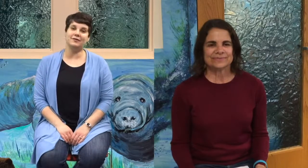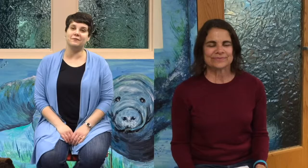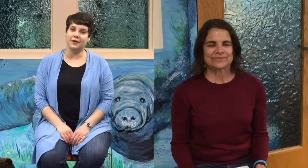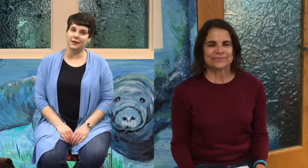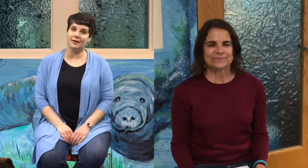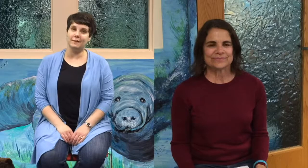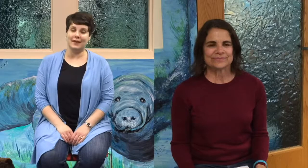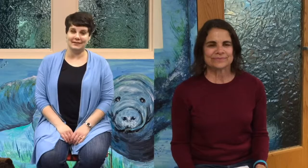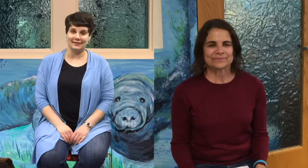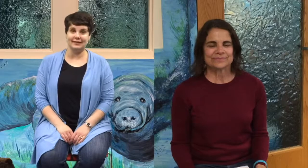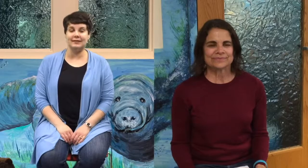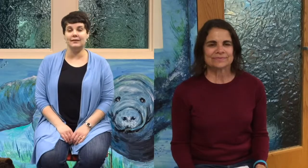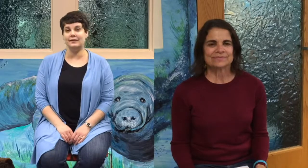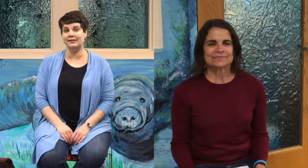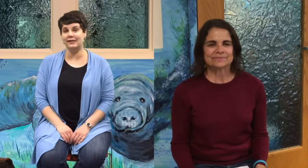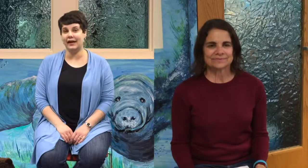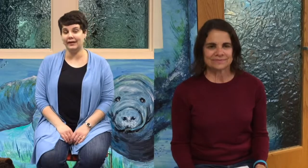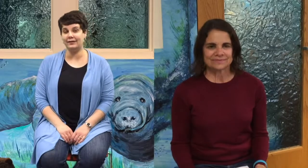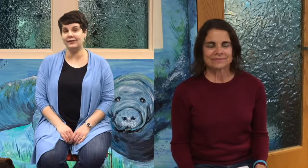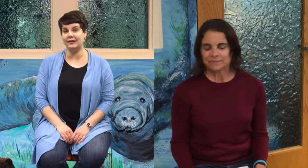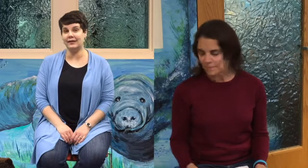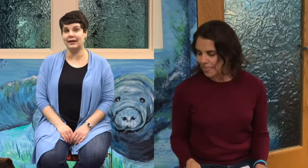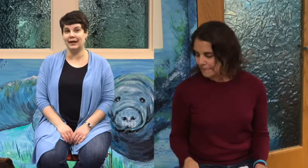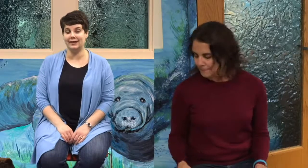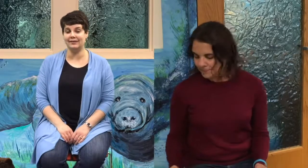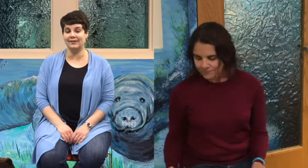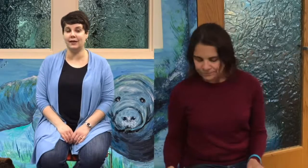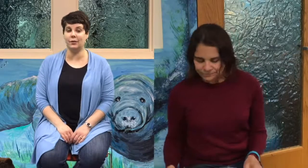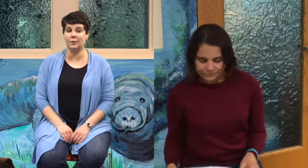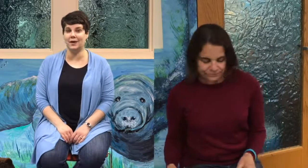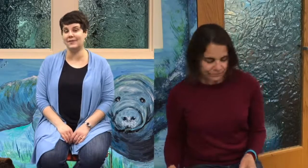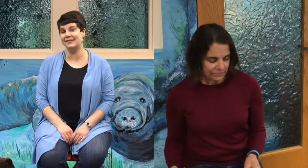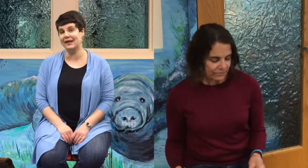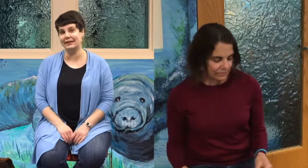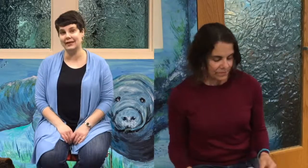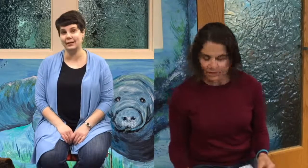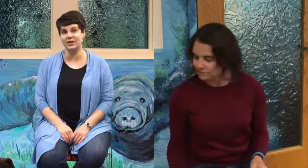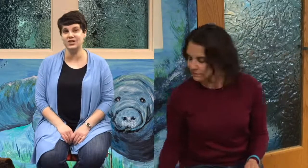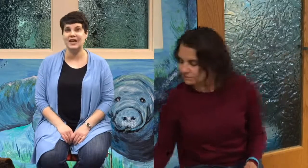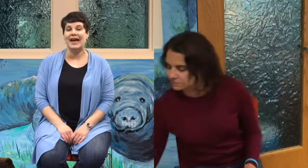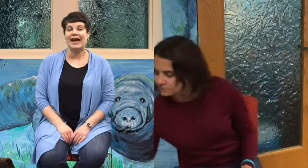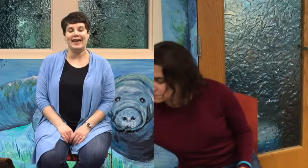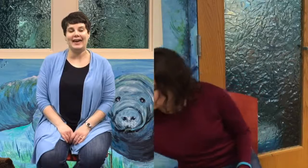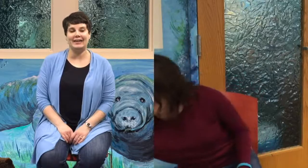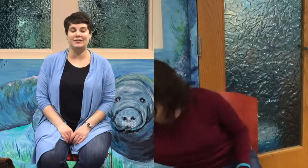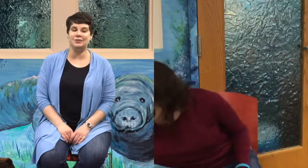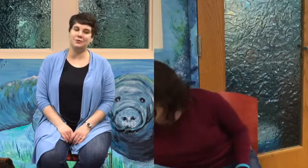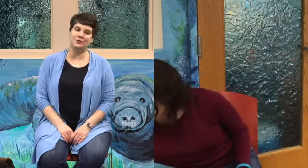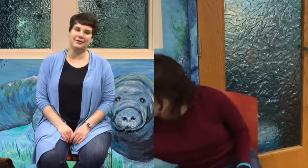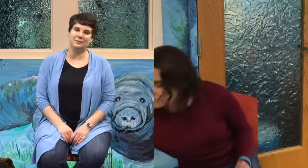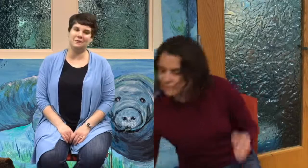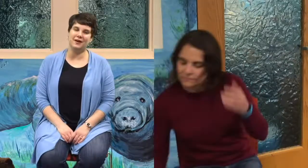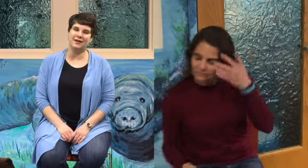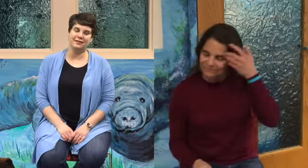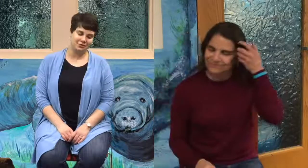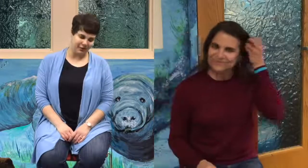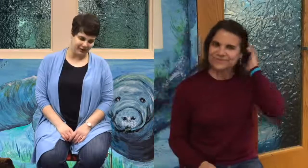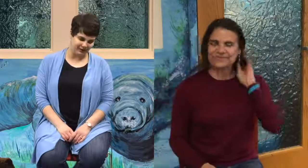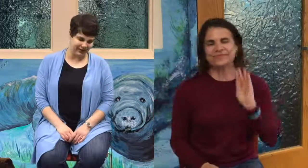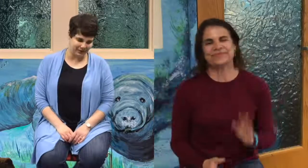very basic signs in ASL or baby sign language, and do some fun songs and